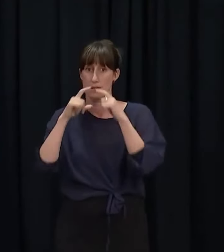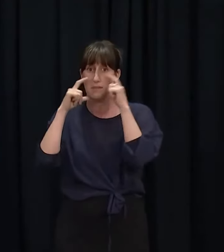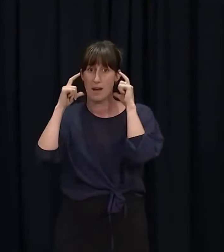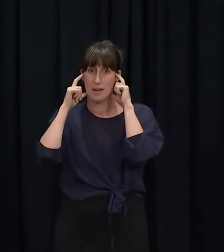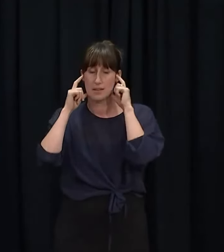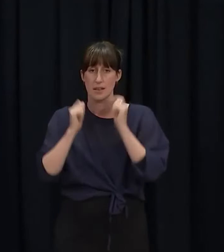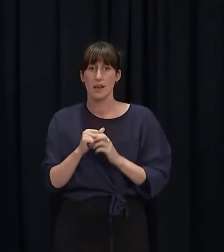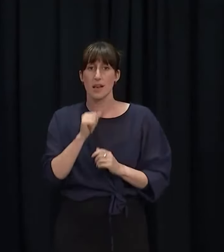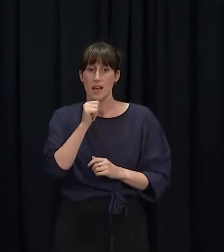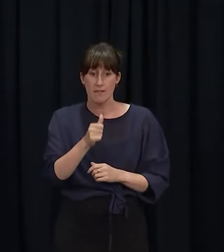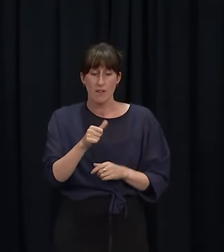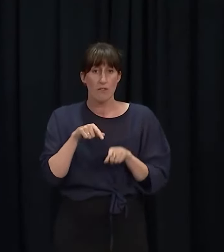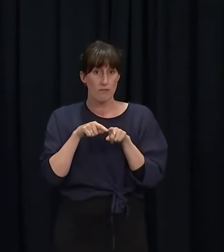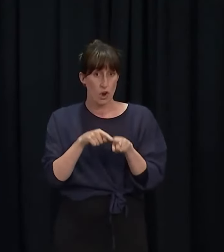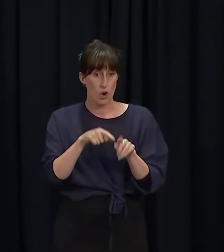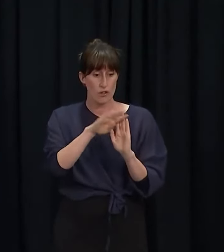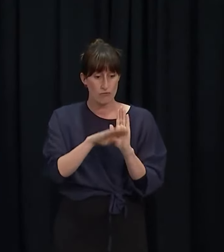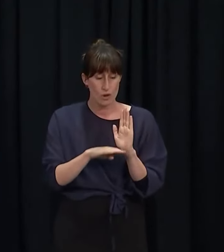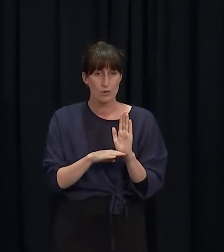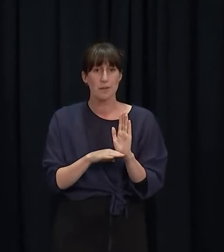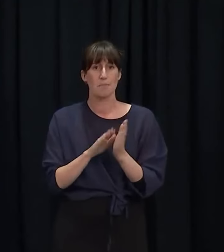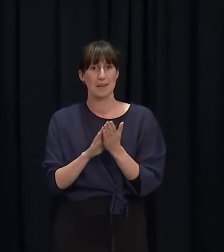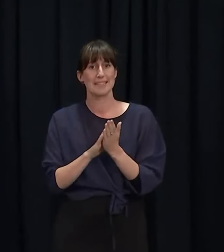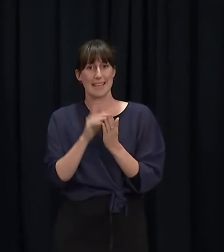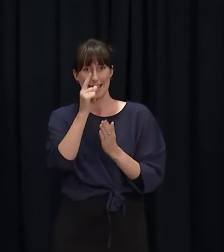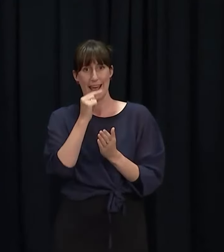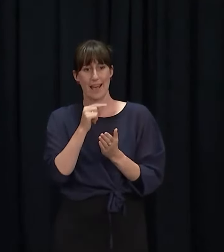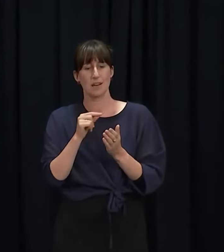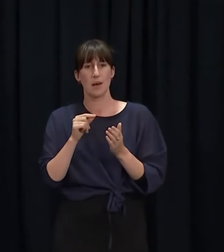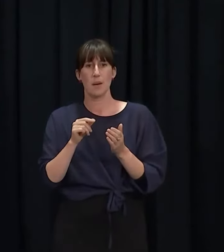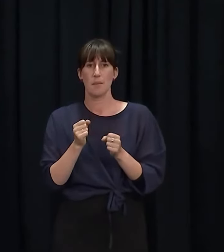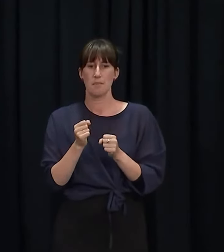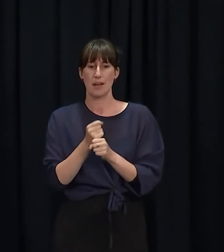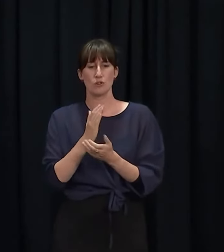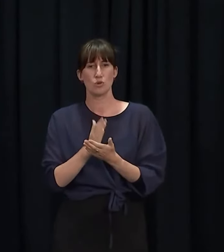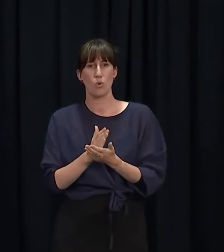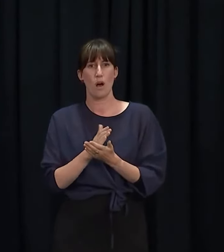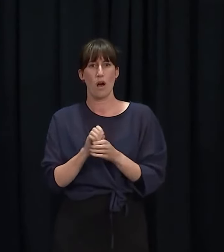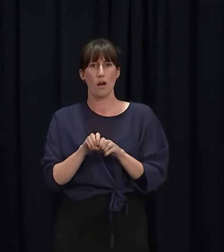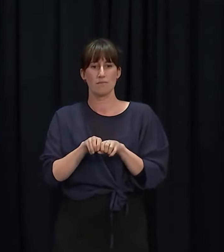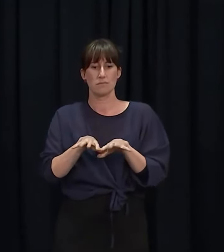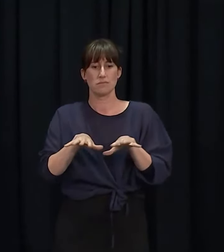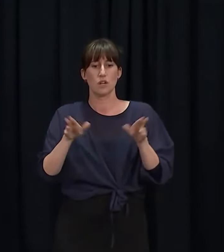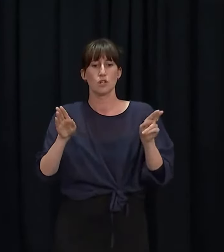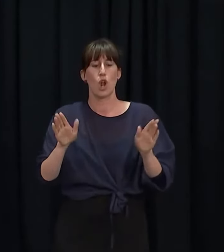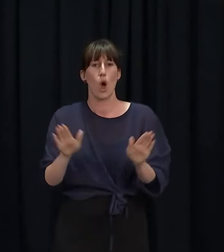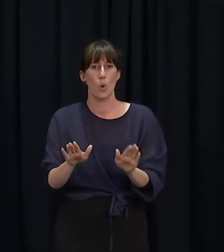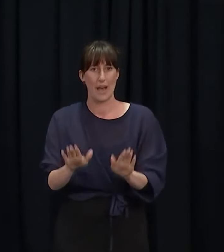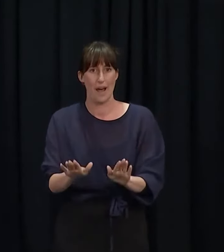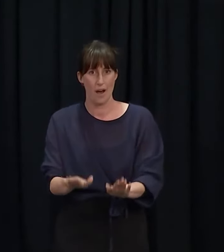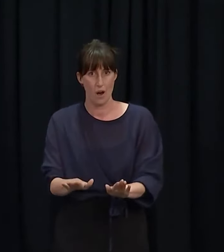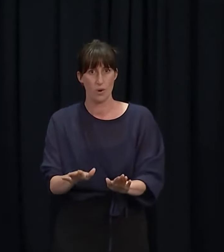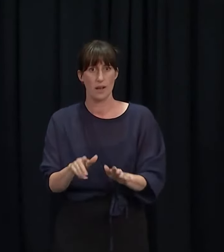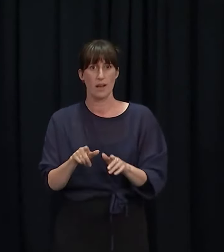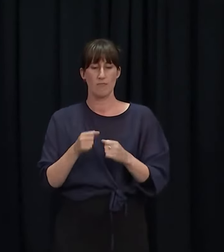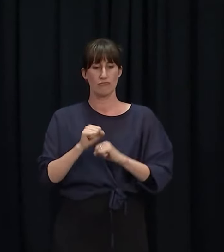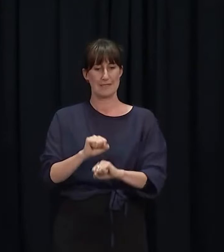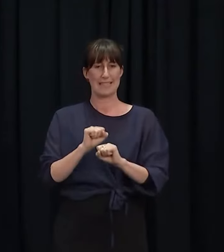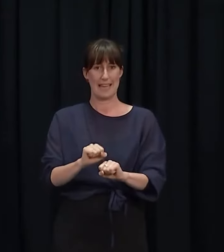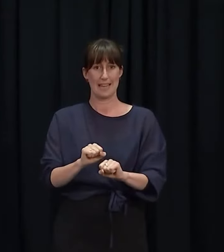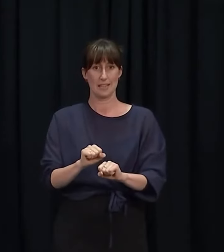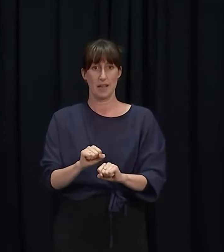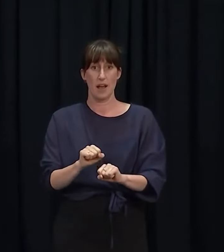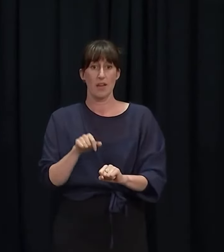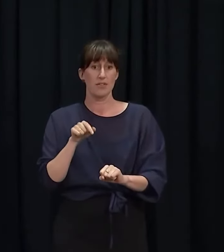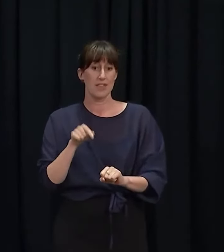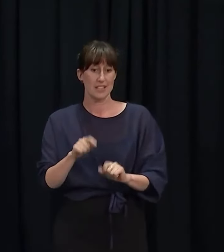of the virus, save lives, and give us time to get more of the eligible population boosted. These changes will not come